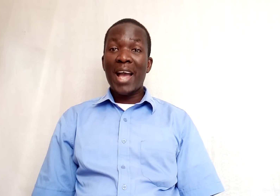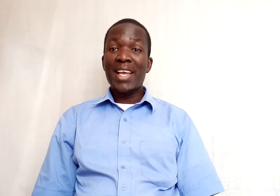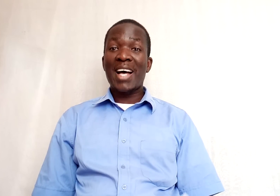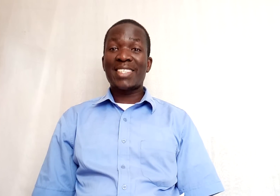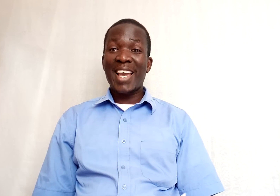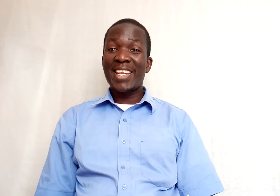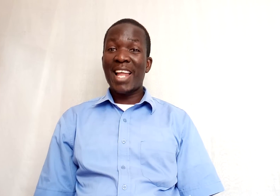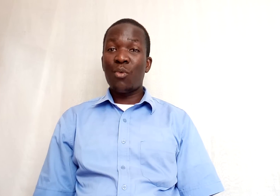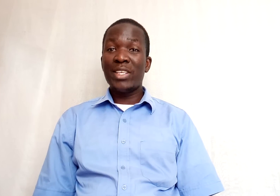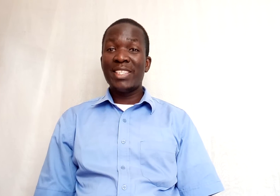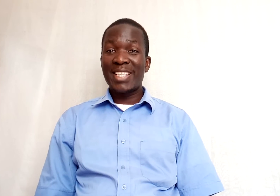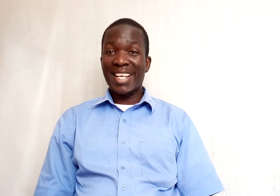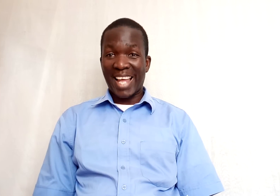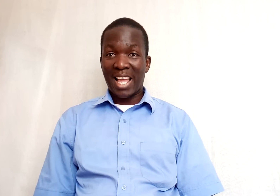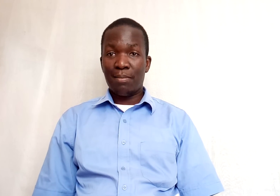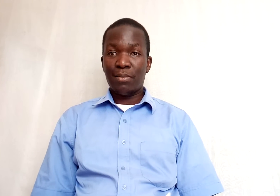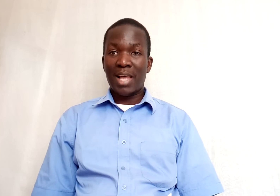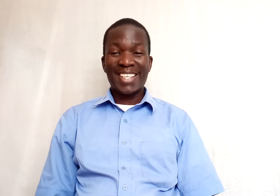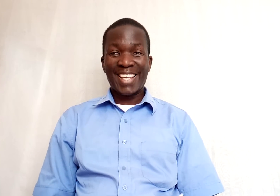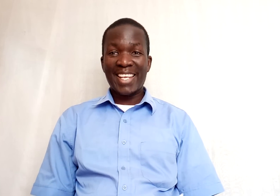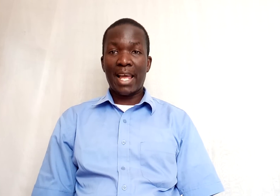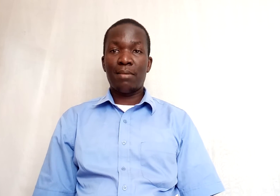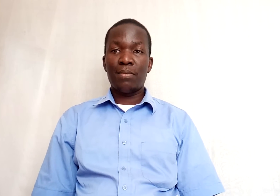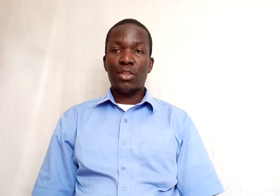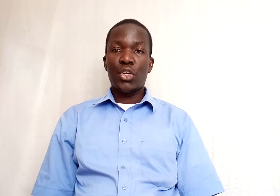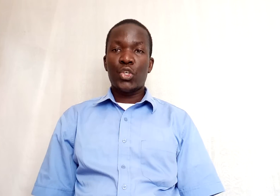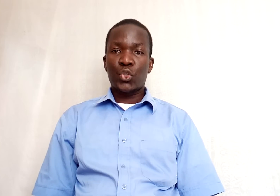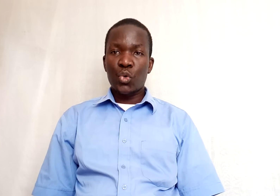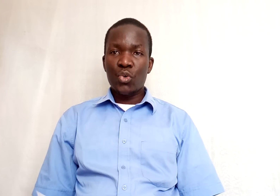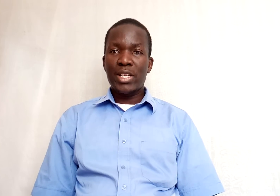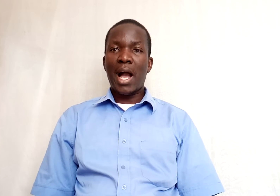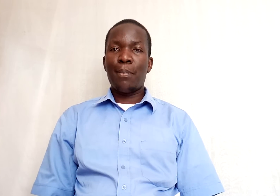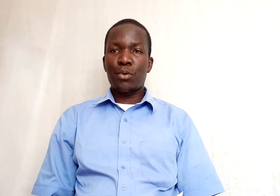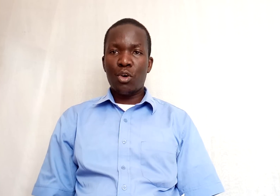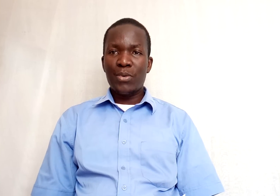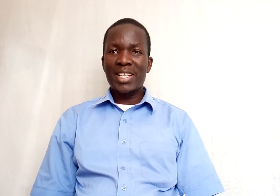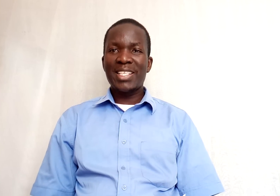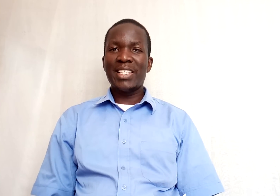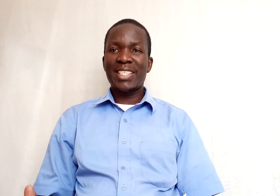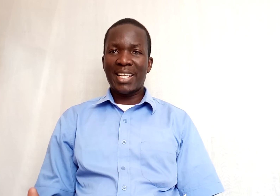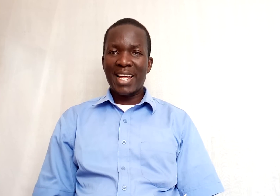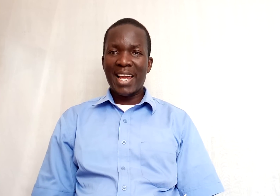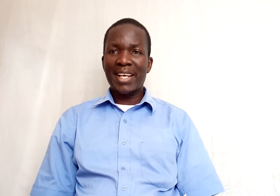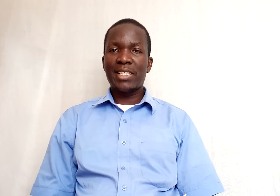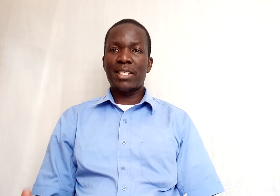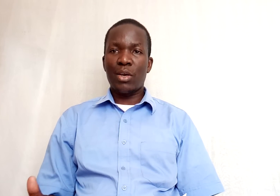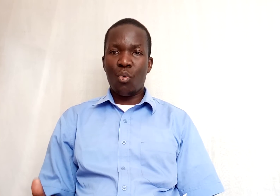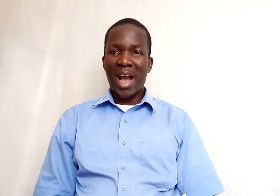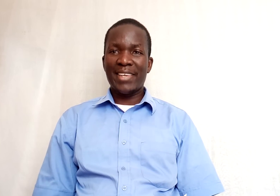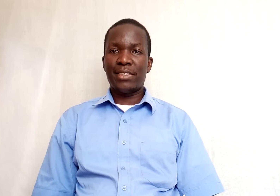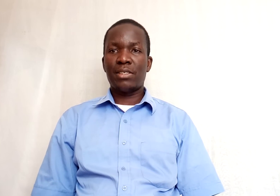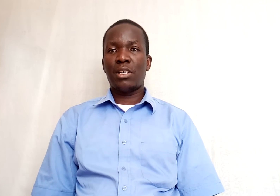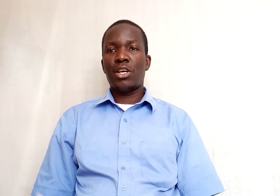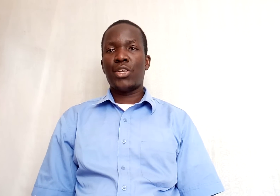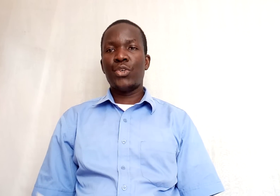a sign language teller, a signer, should appropriately select the words